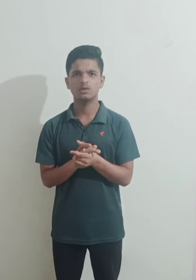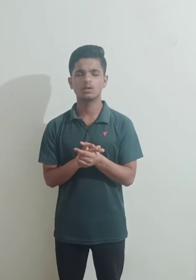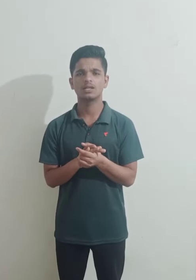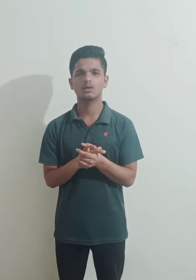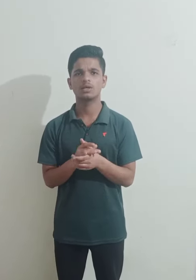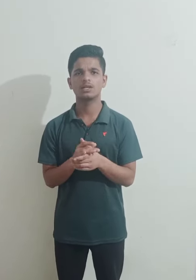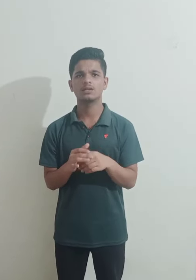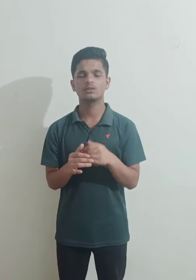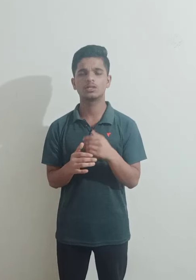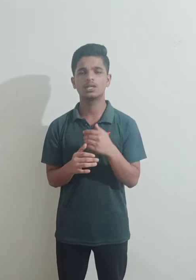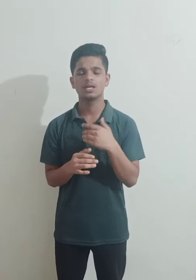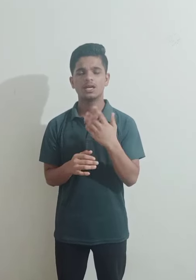loaded into the